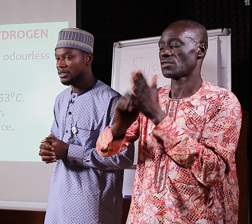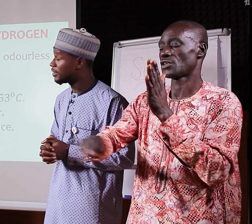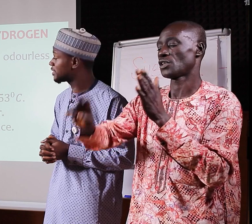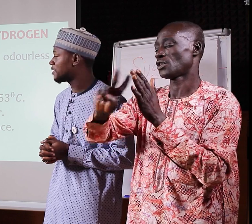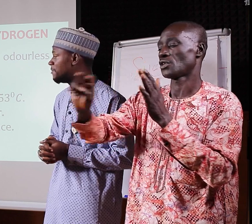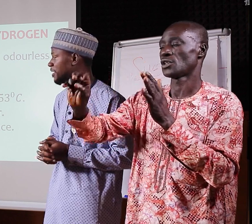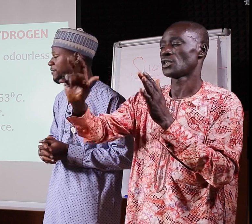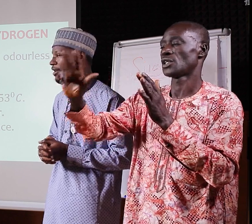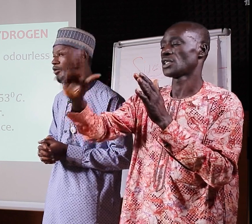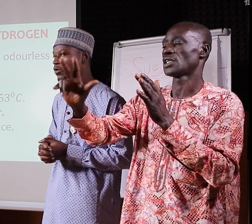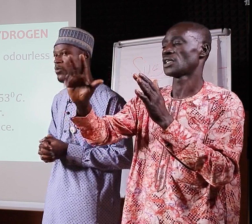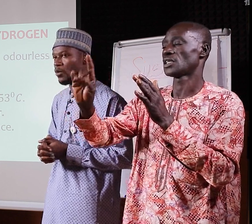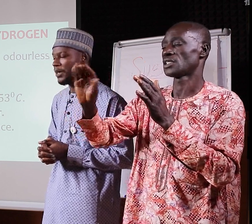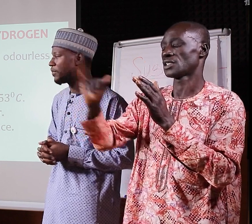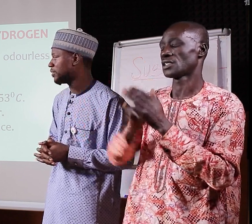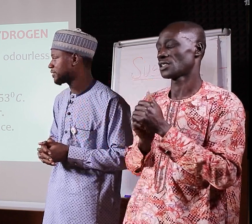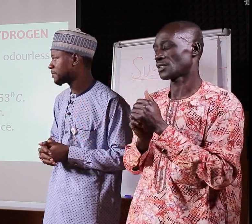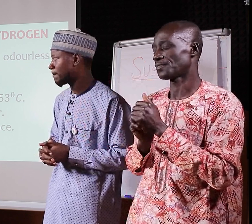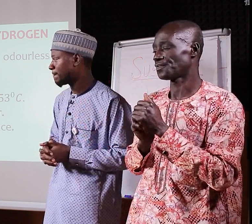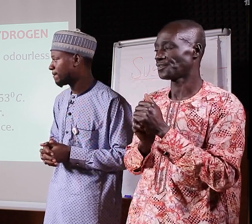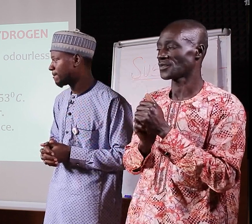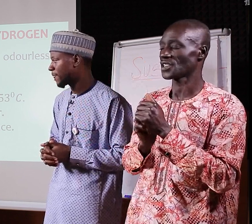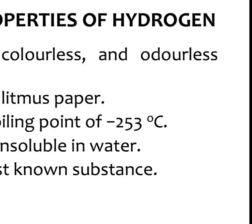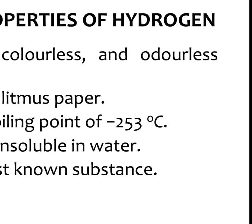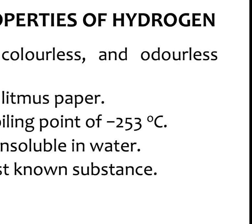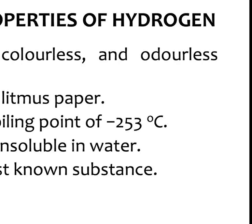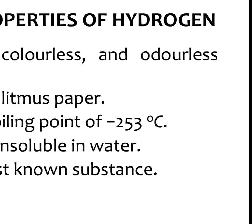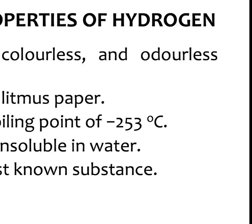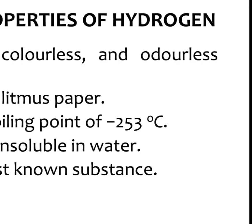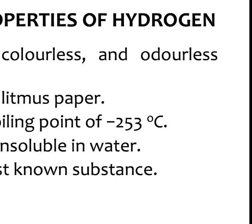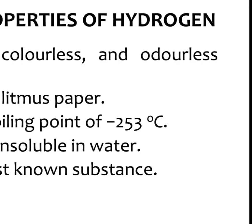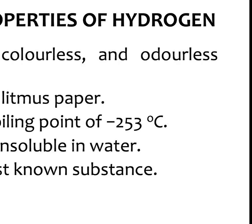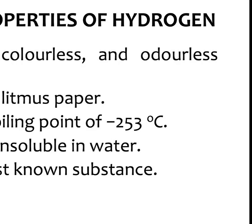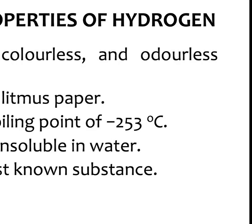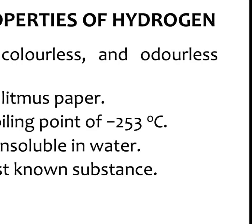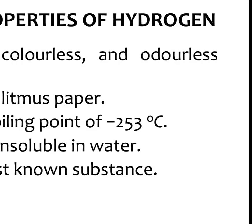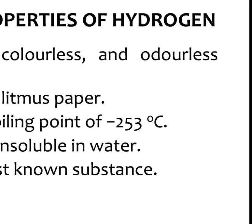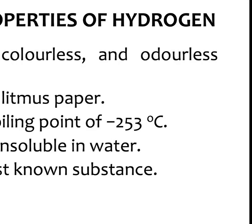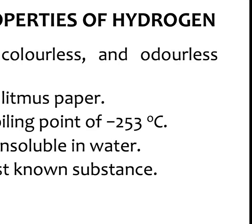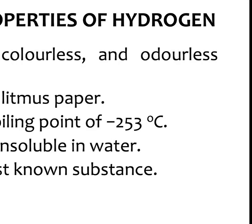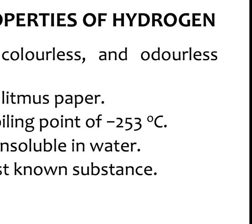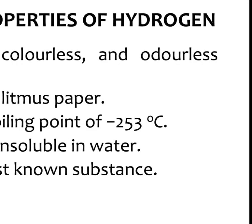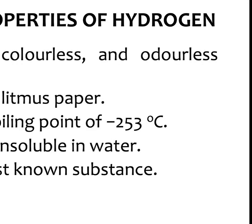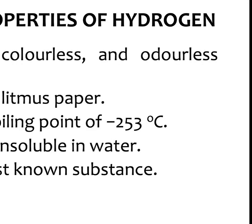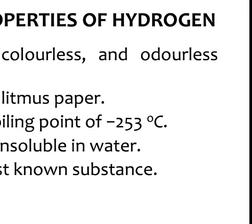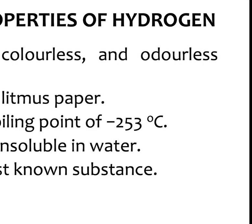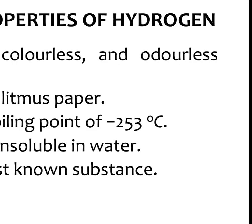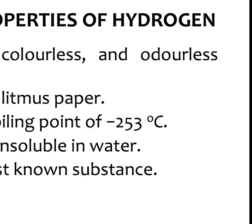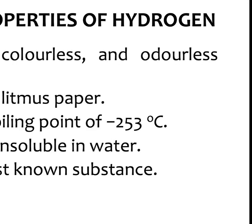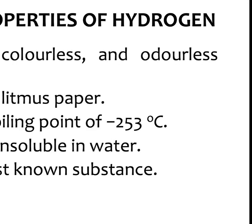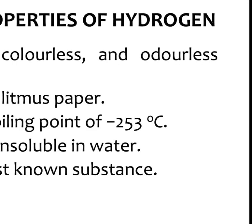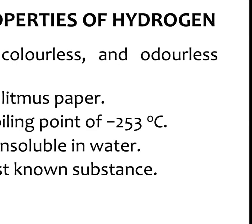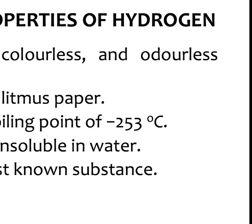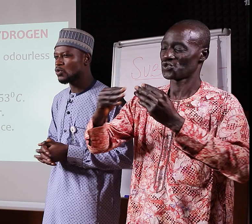Celsius. That's a very, very low boiling point. 4, it is relatively insoluble in